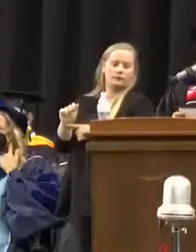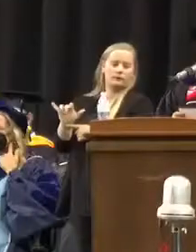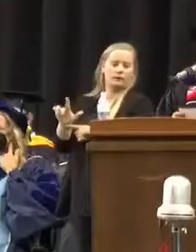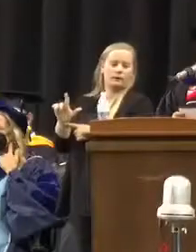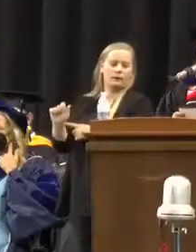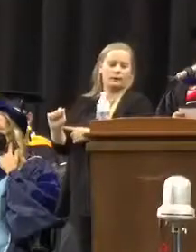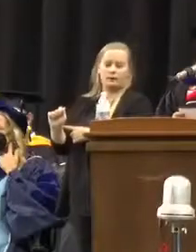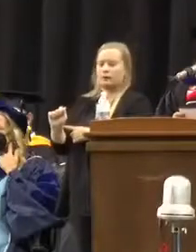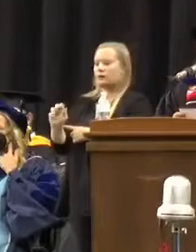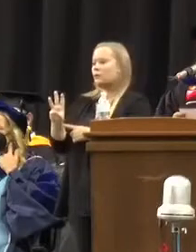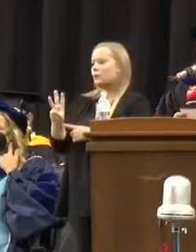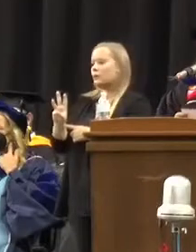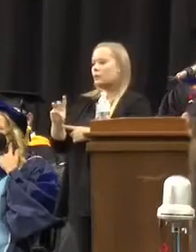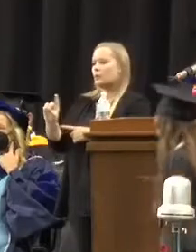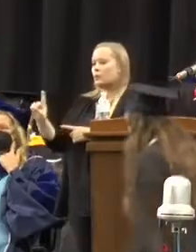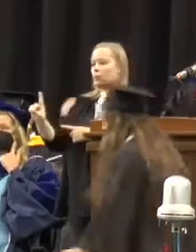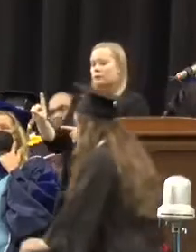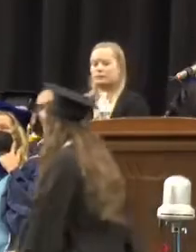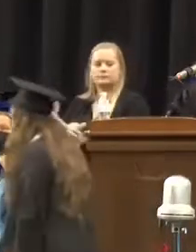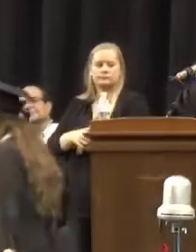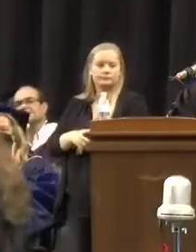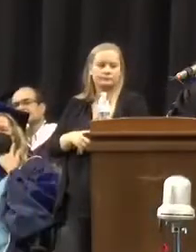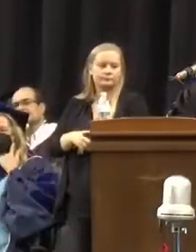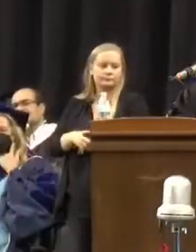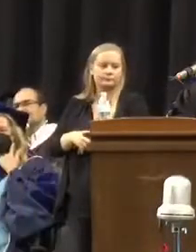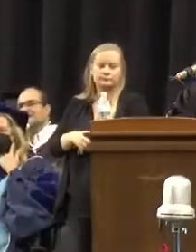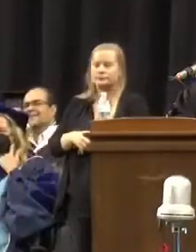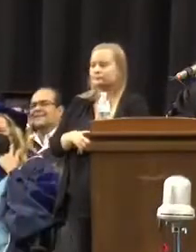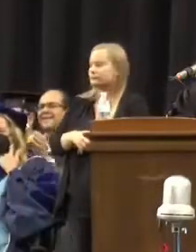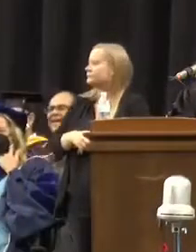Kayla Joelle Wood.